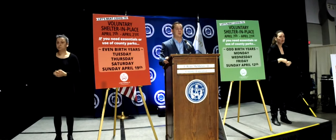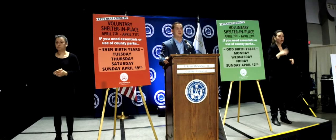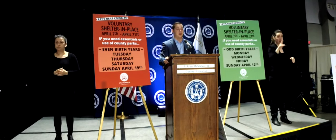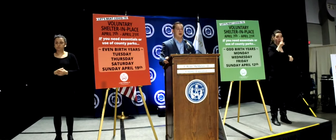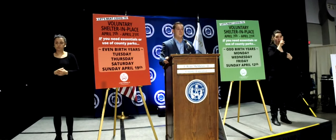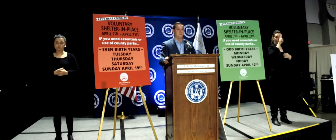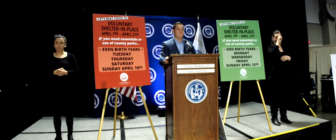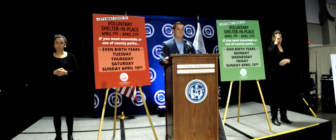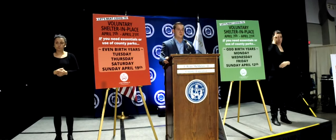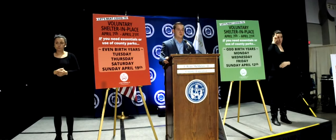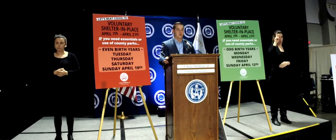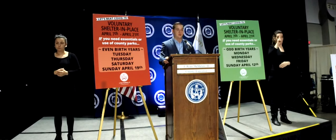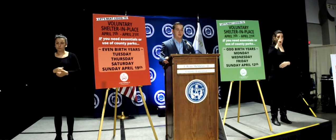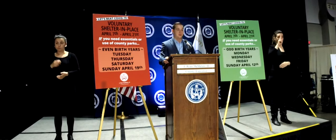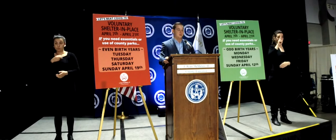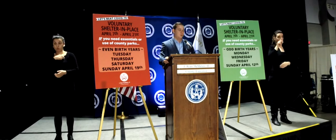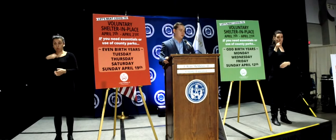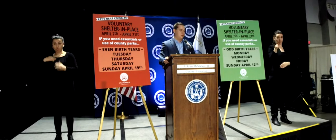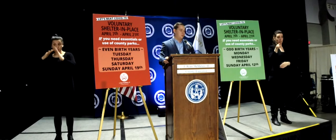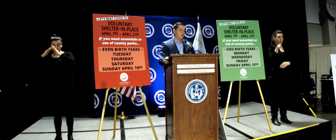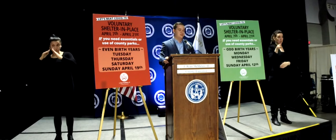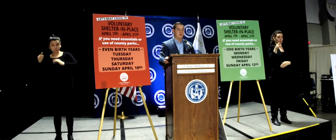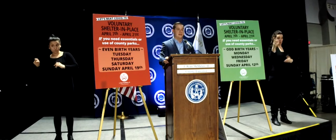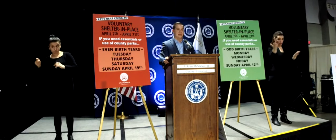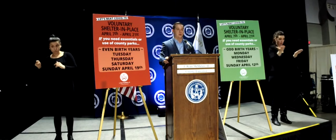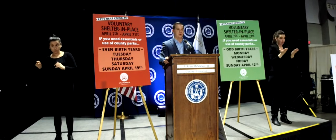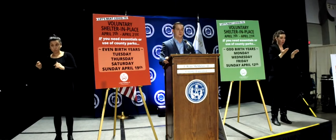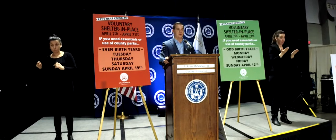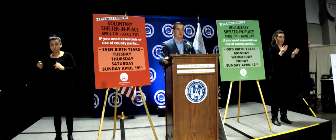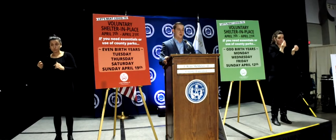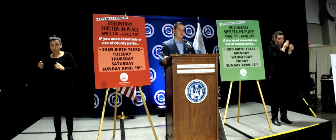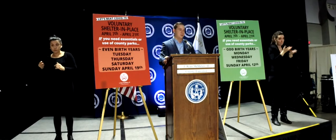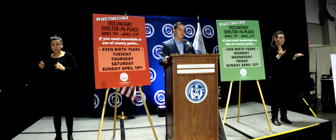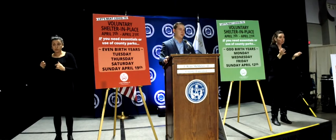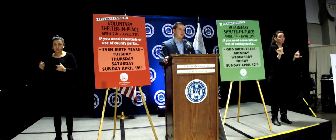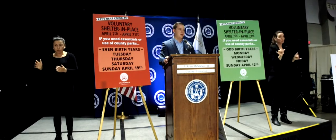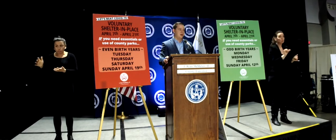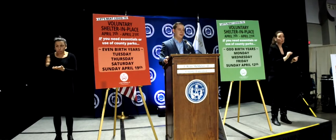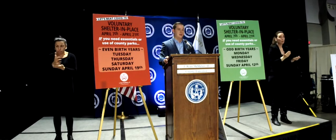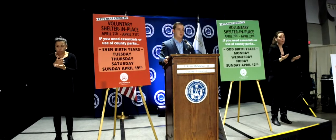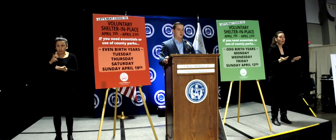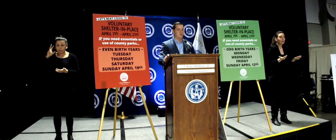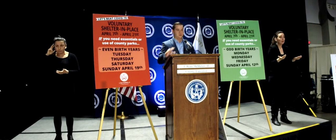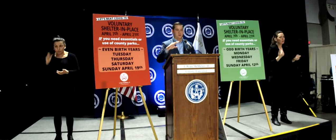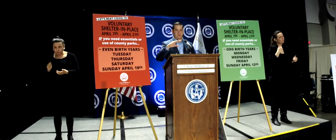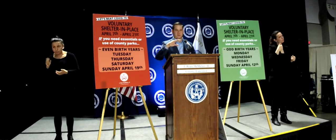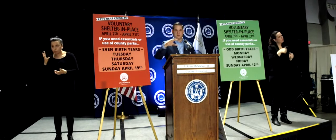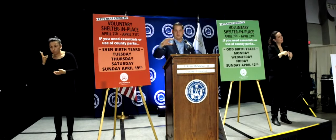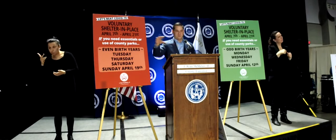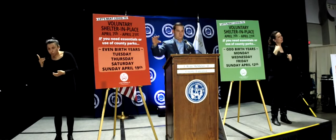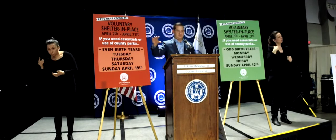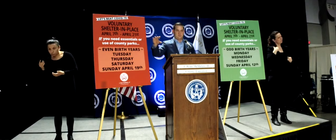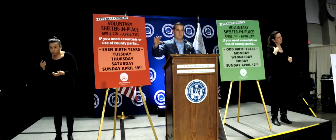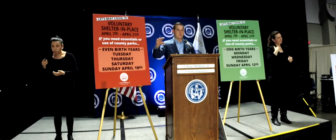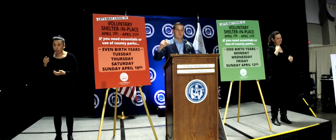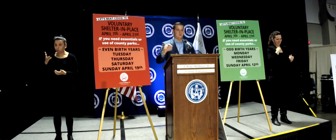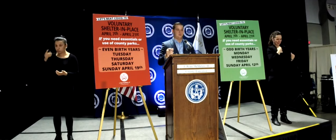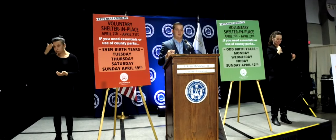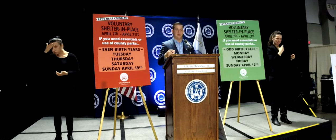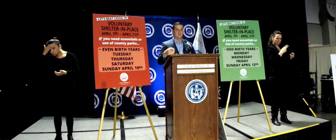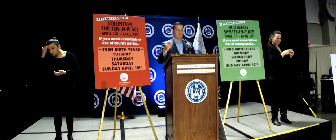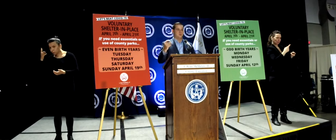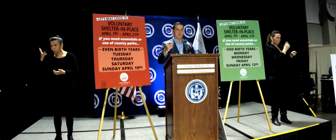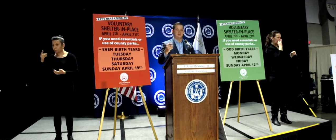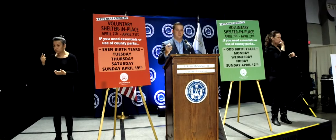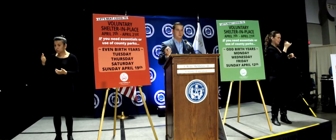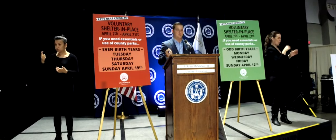do. Certainly, we think if we get to that yellow curve that we talked about, that yellow curve is pretty much, you